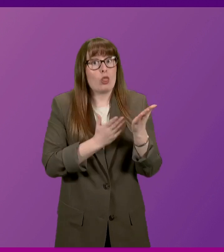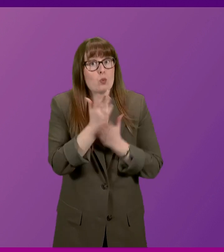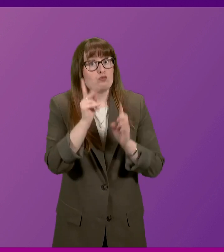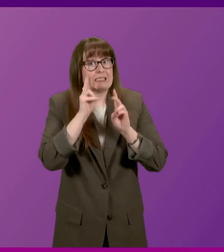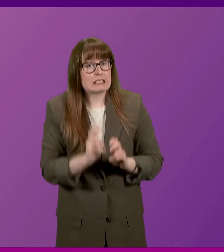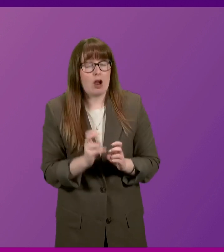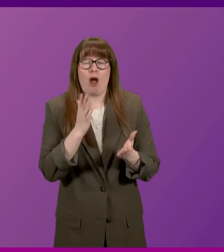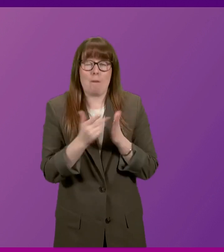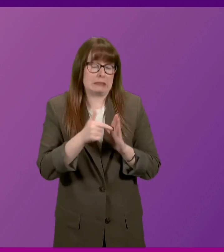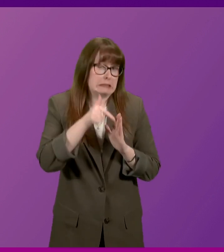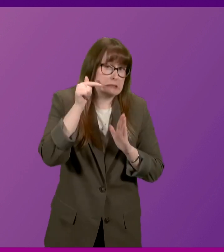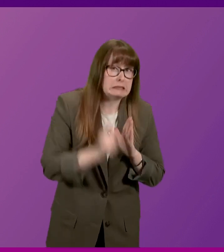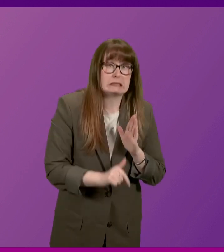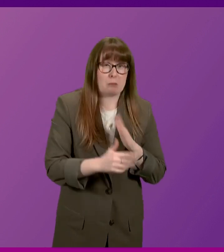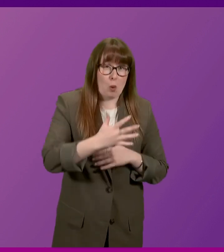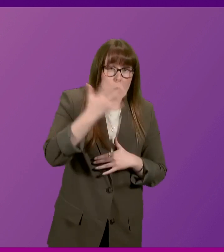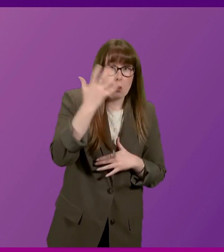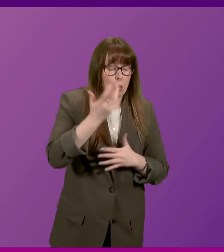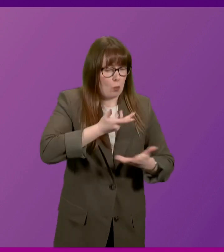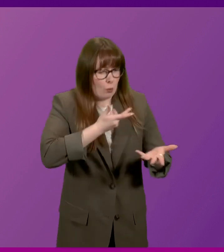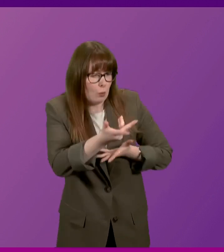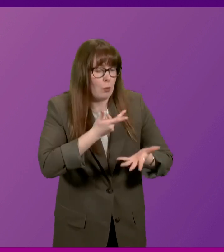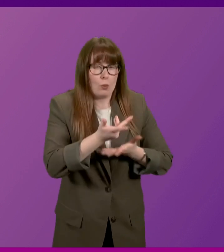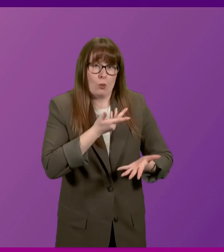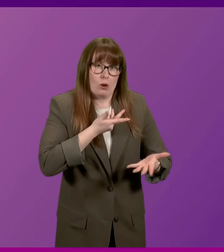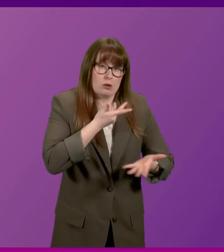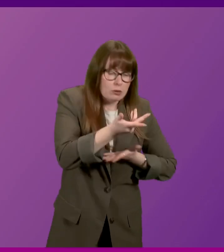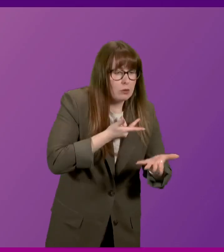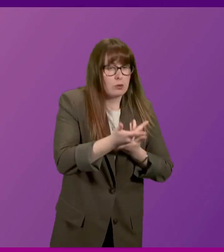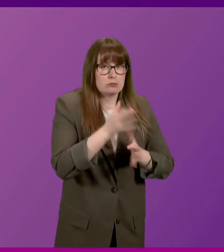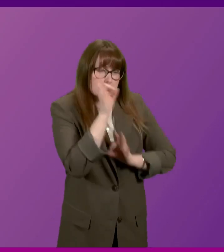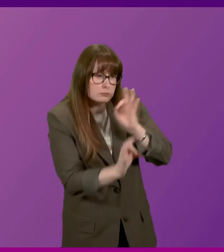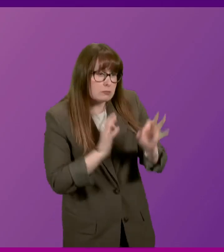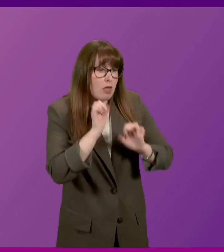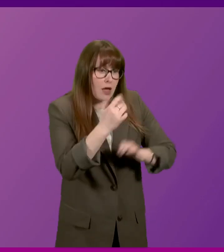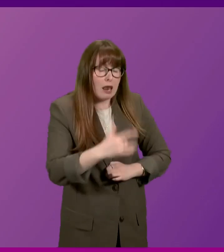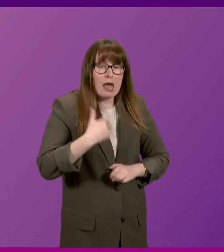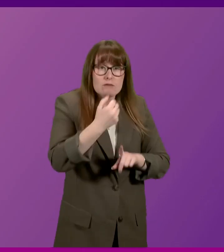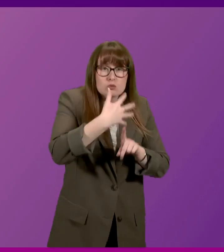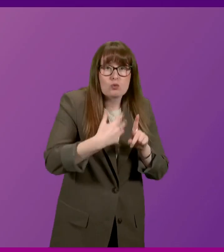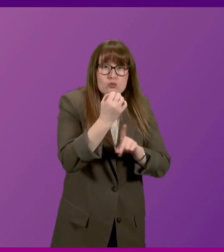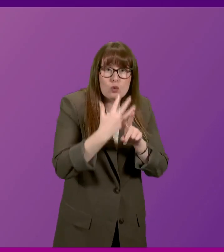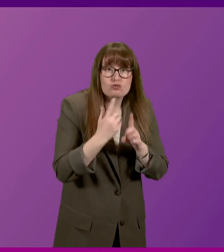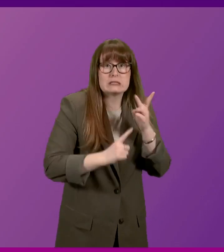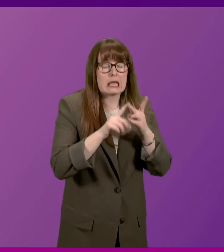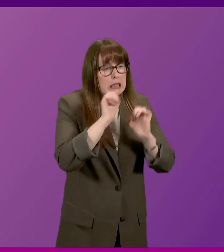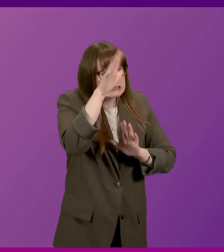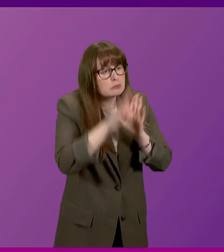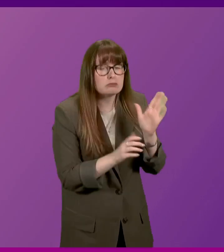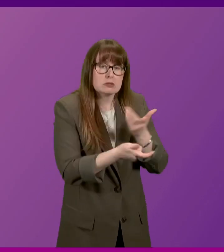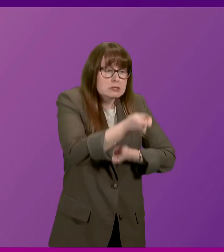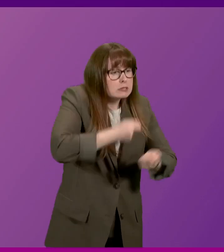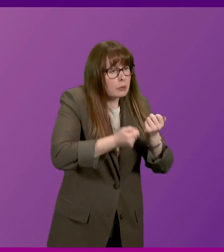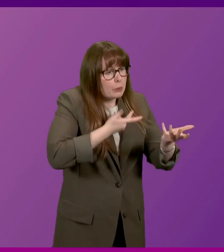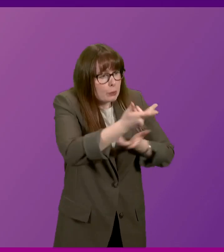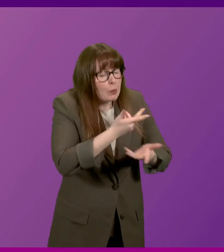is that we go deep. You know, we talk to people and we get real insights into their life stories and their lived experiences. But, and